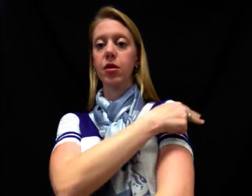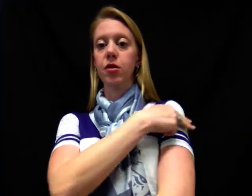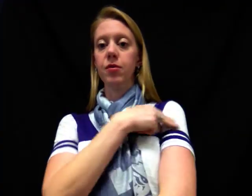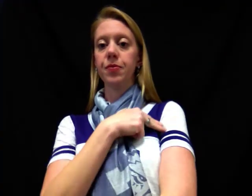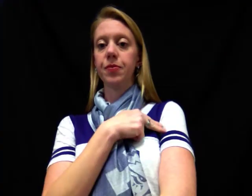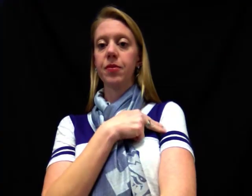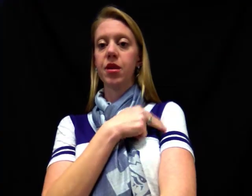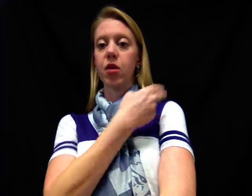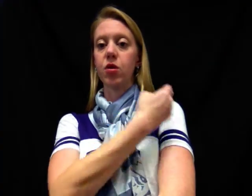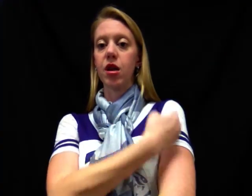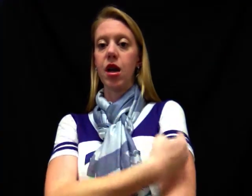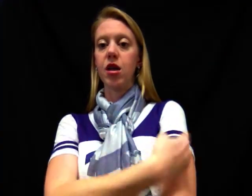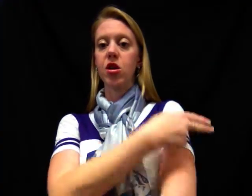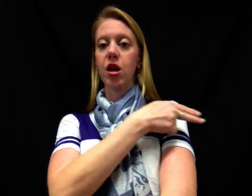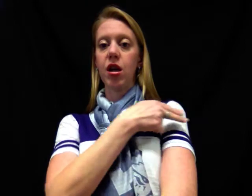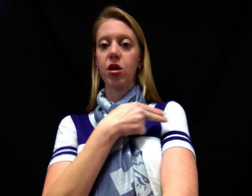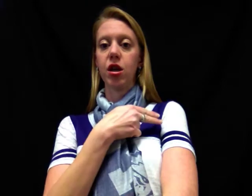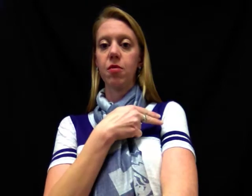hospital, signed with an H, hand shape.